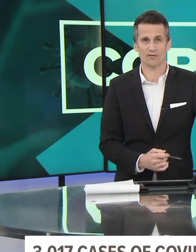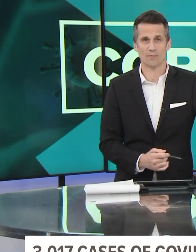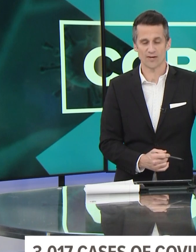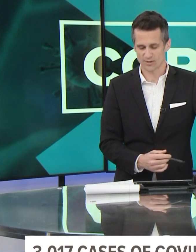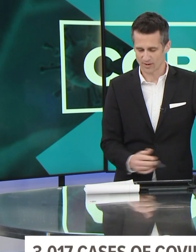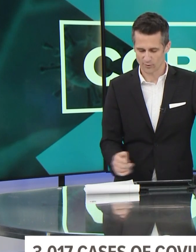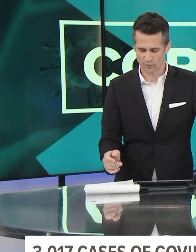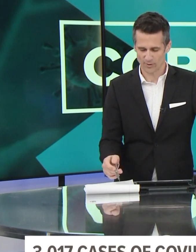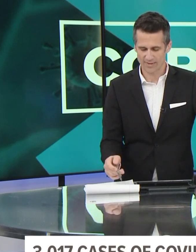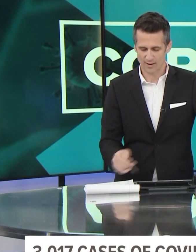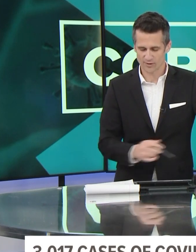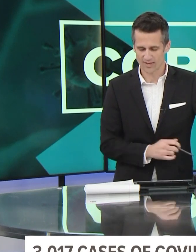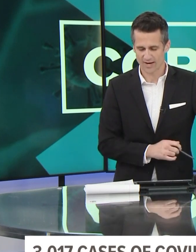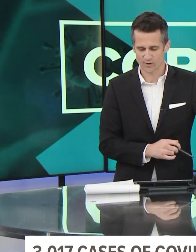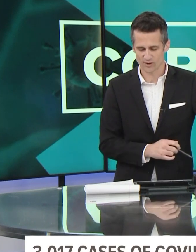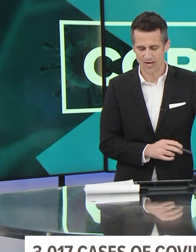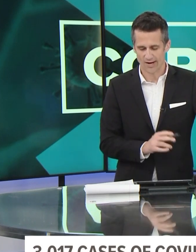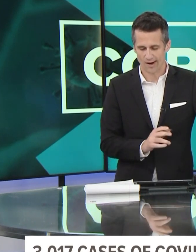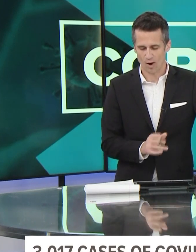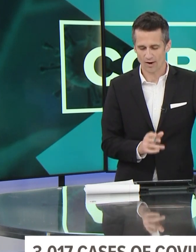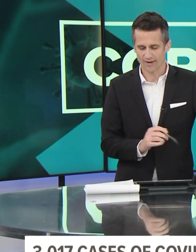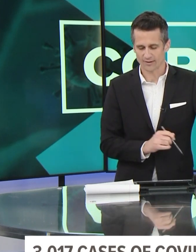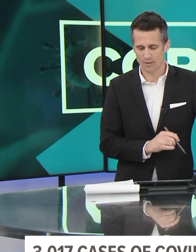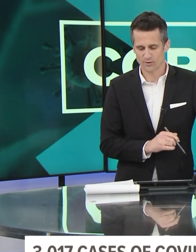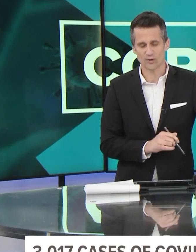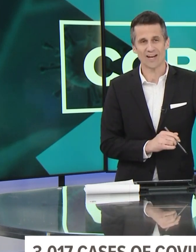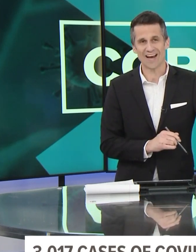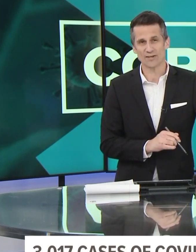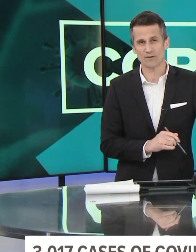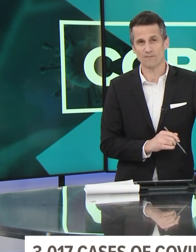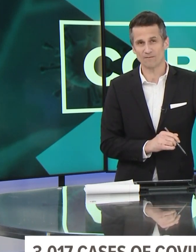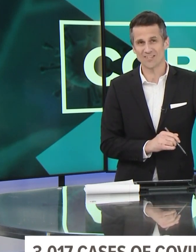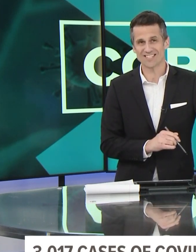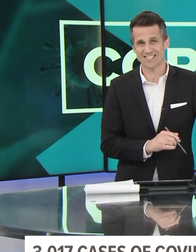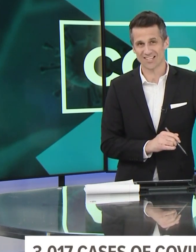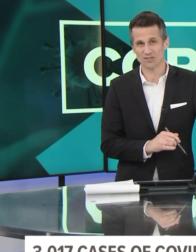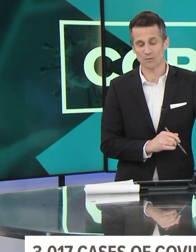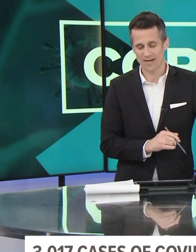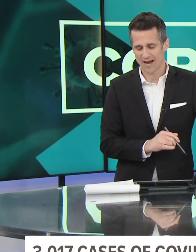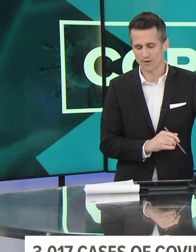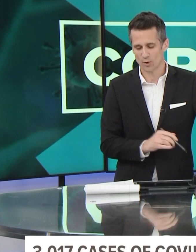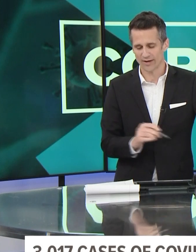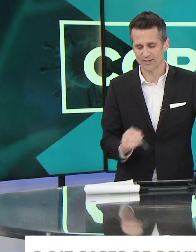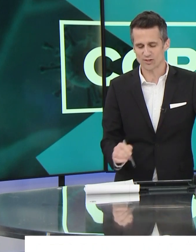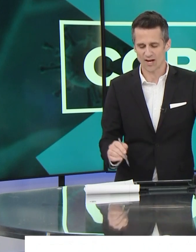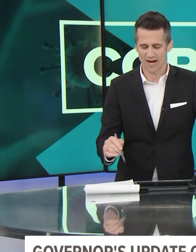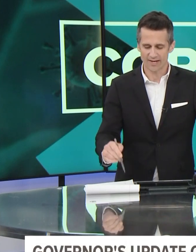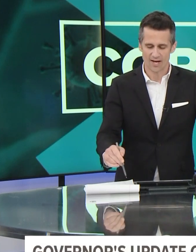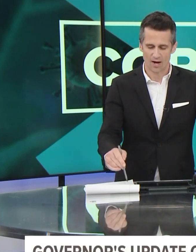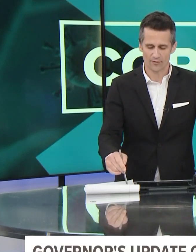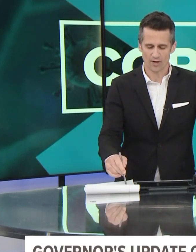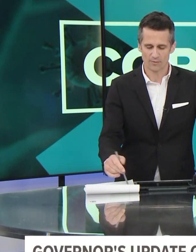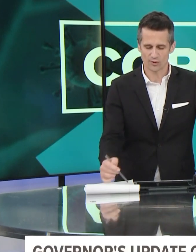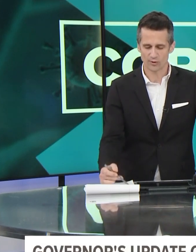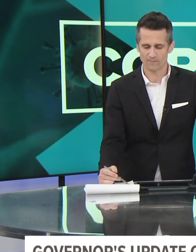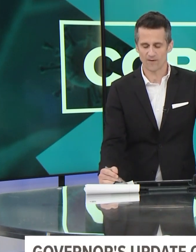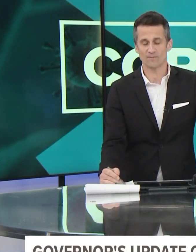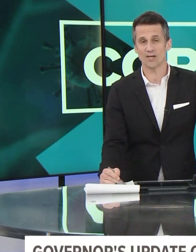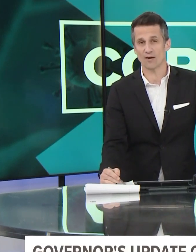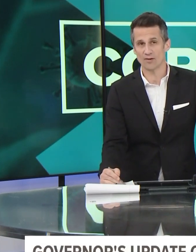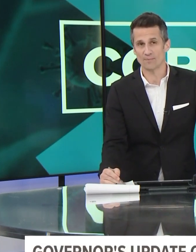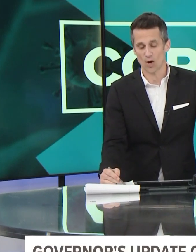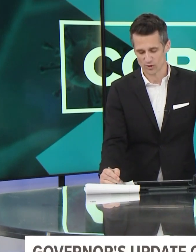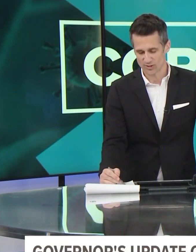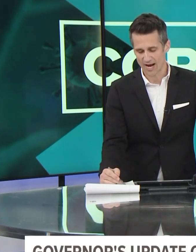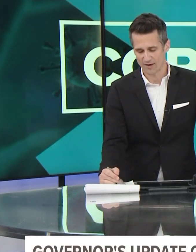majority of patients of those 3,000 cases are at the Cummins unit. 856 we now know inside of the Cummins unit.